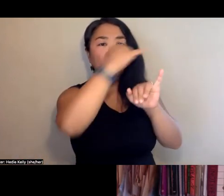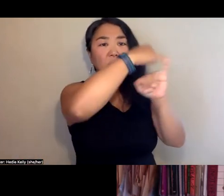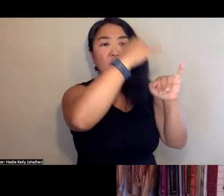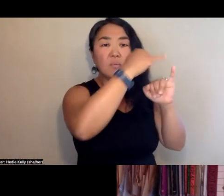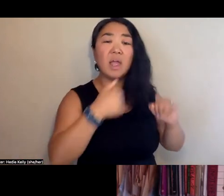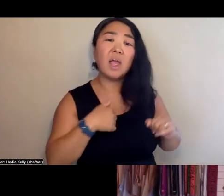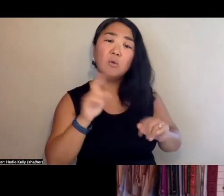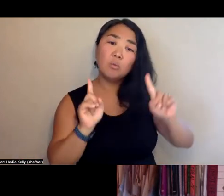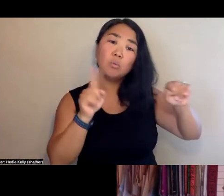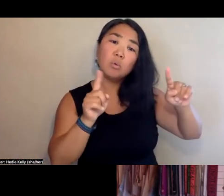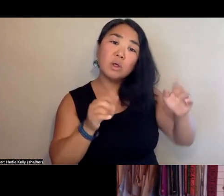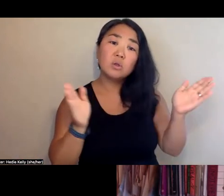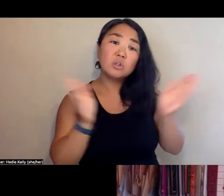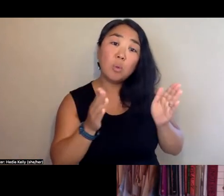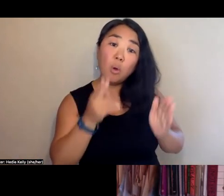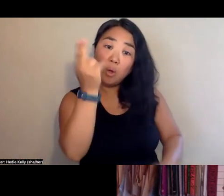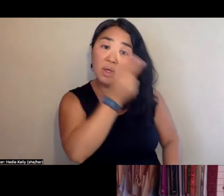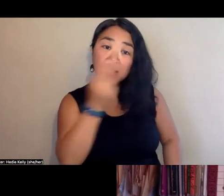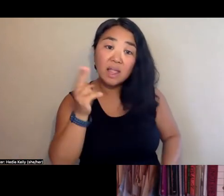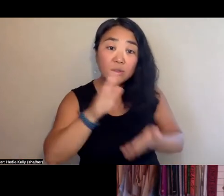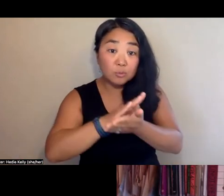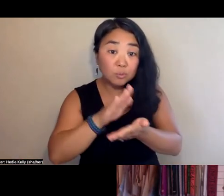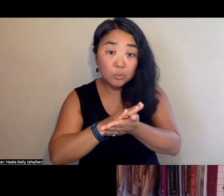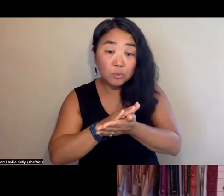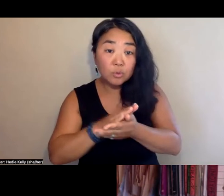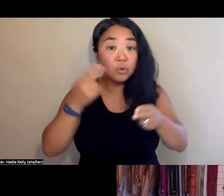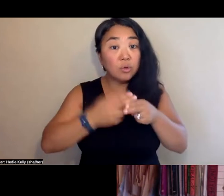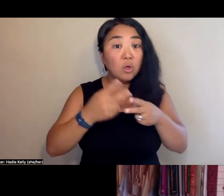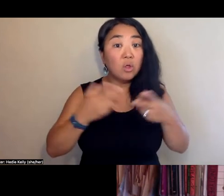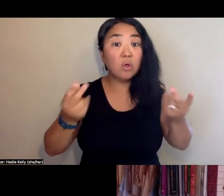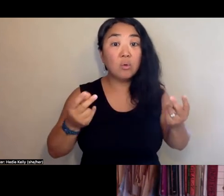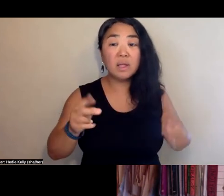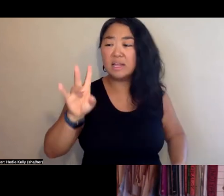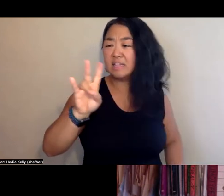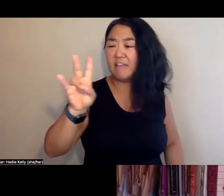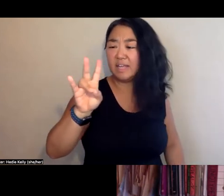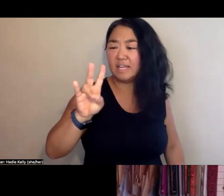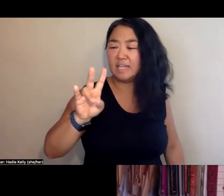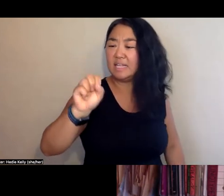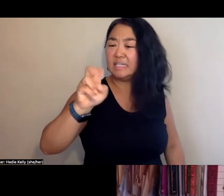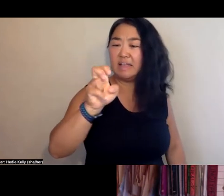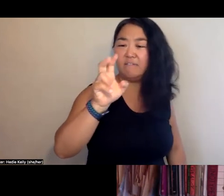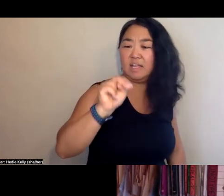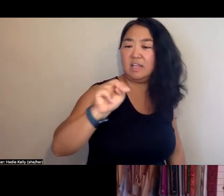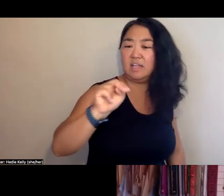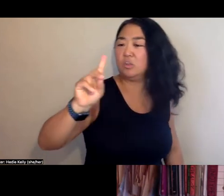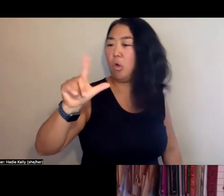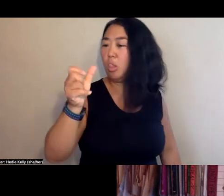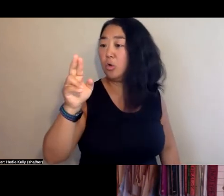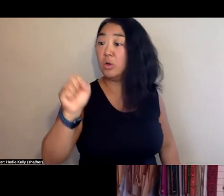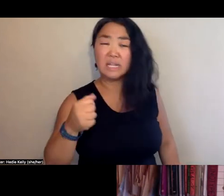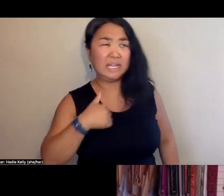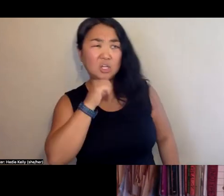small Catholic school called Seven Dollars. I'm not even sure if it's still there. But